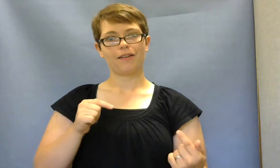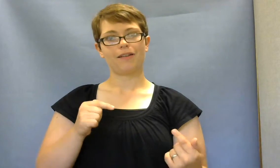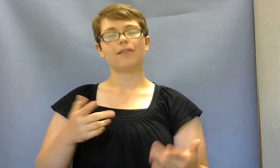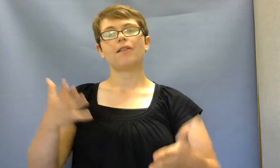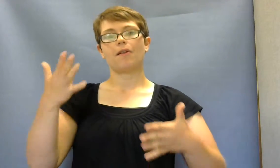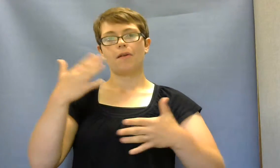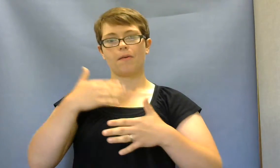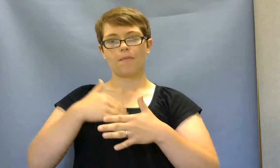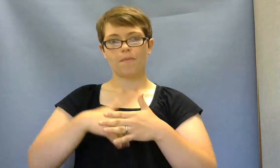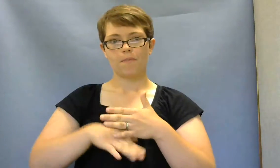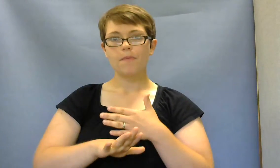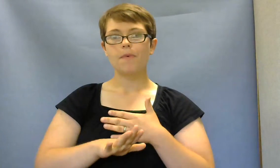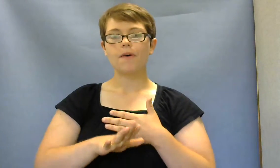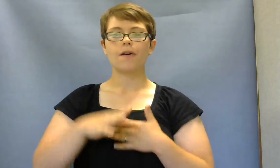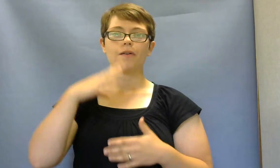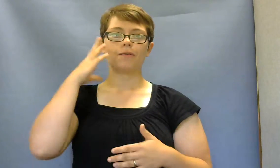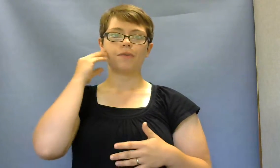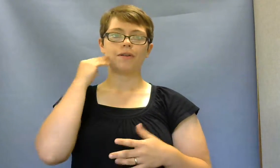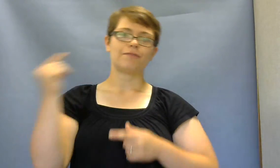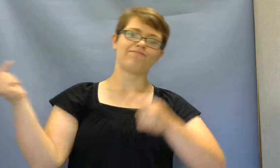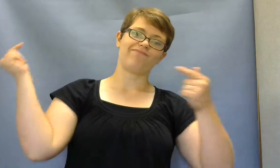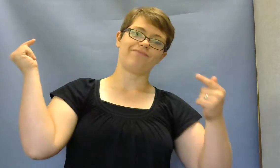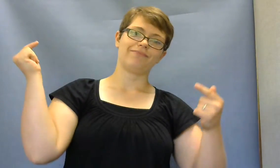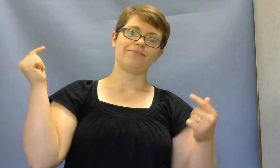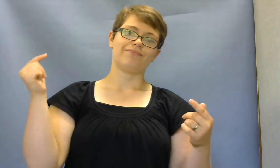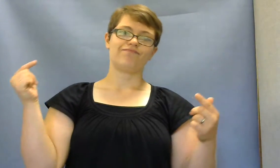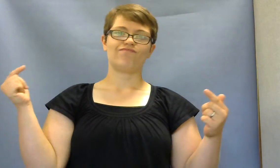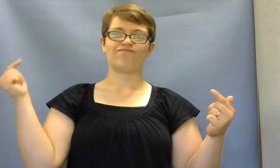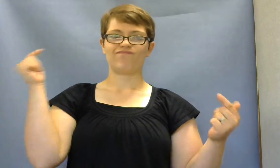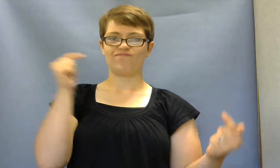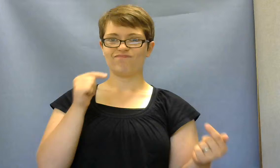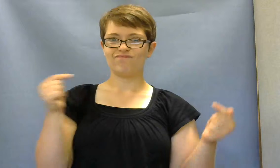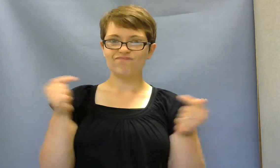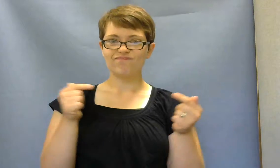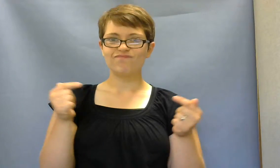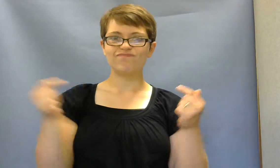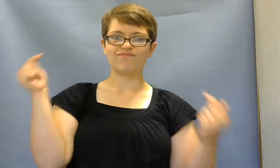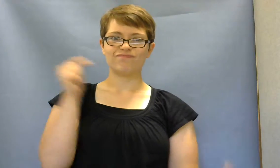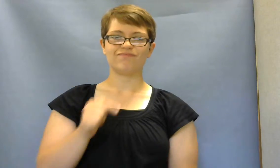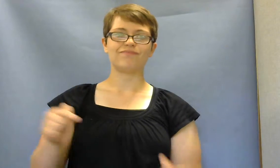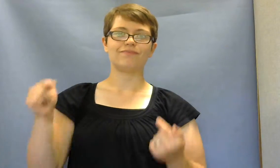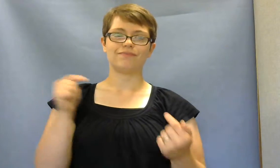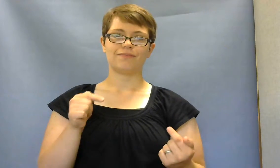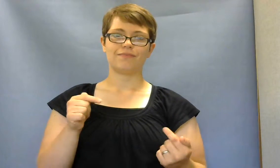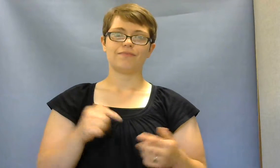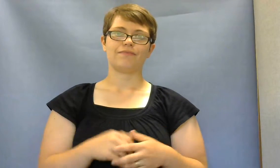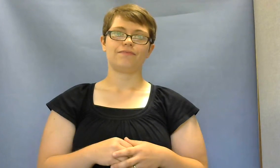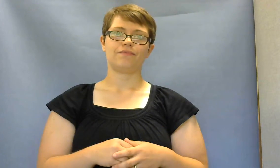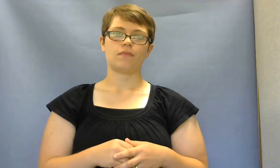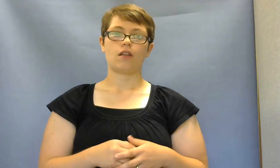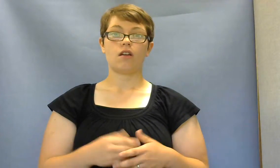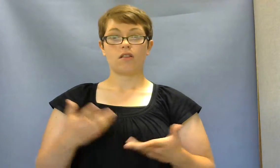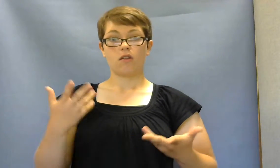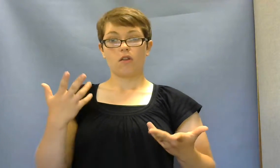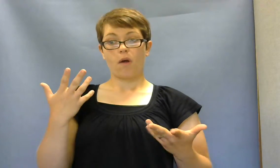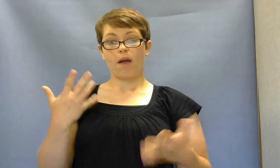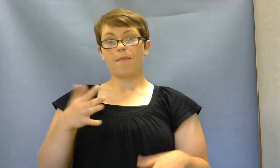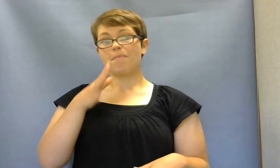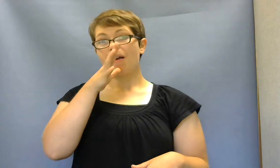way, that we have a choice. Either to be angry for what we don't have, or be thankful for what we do have. The